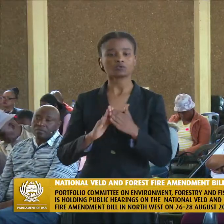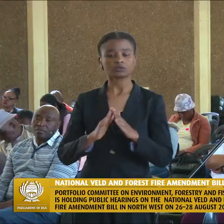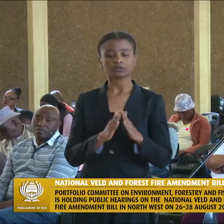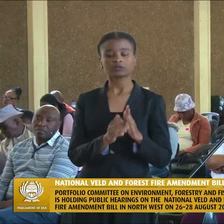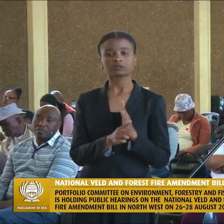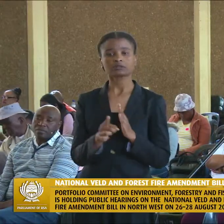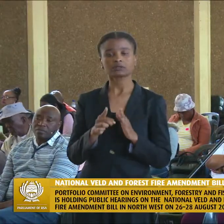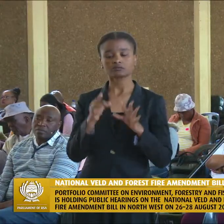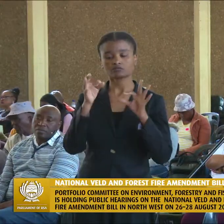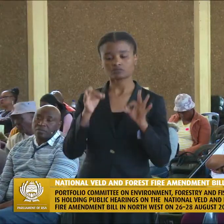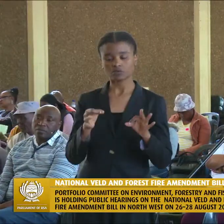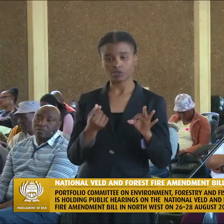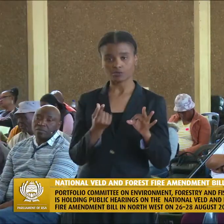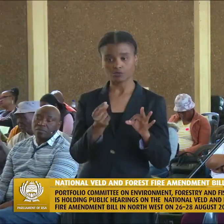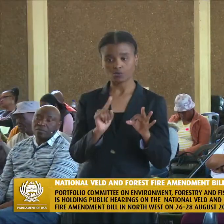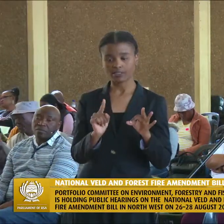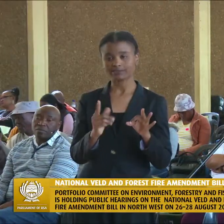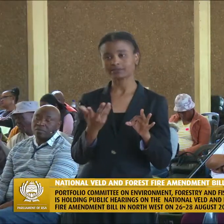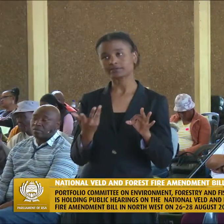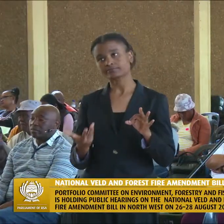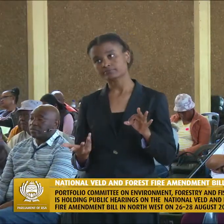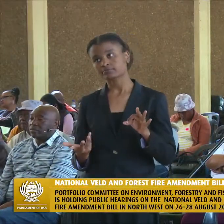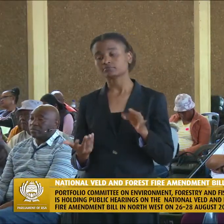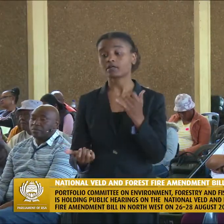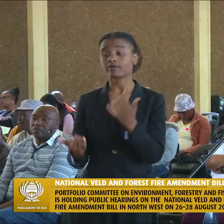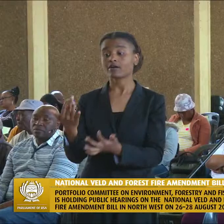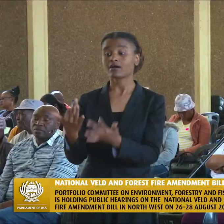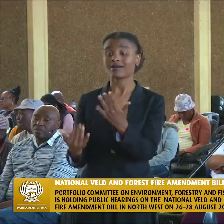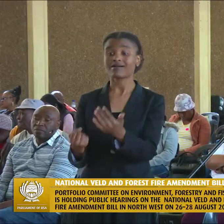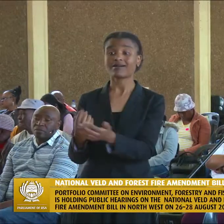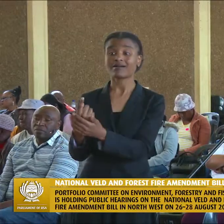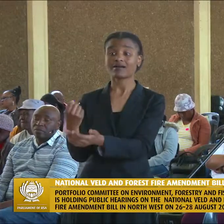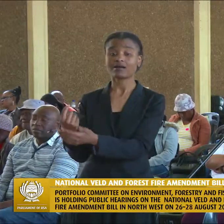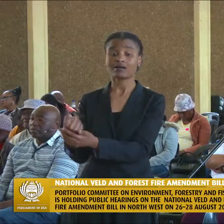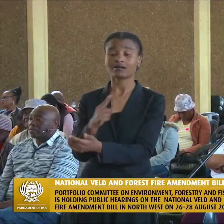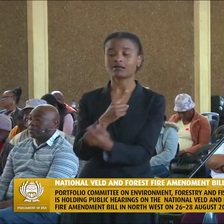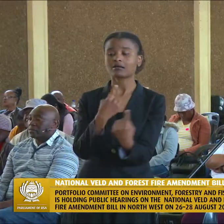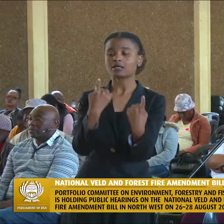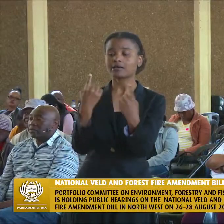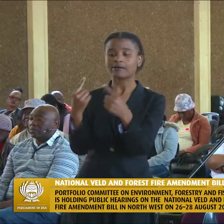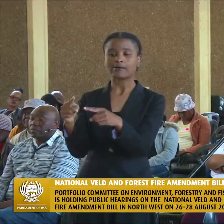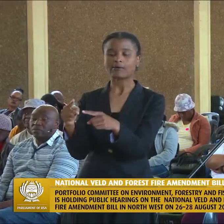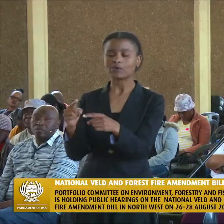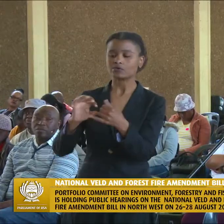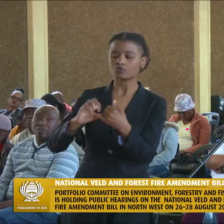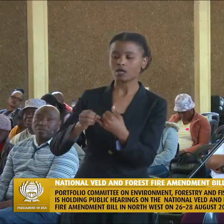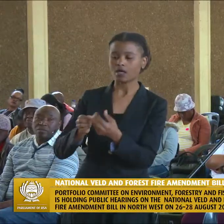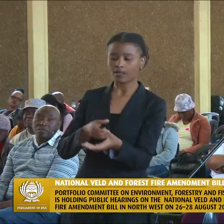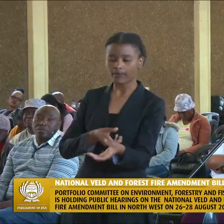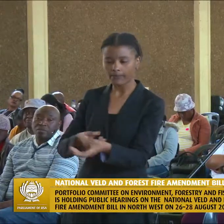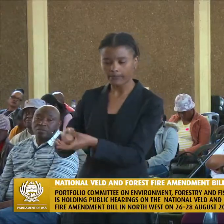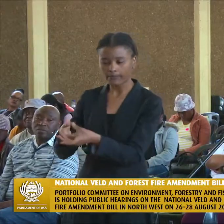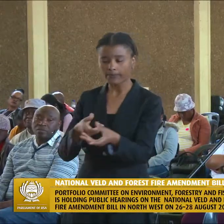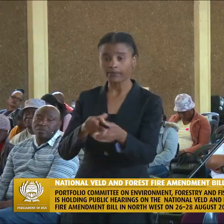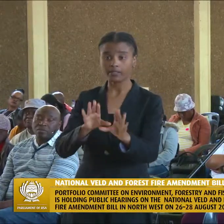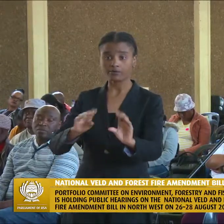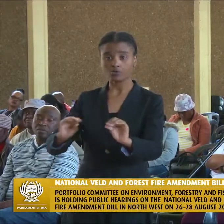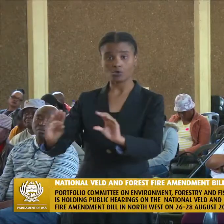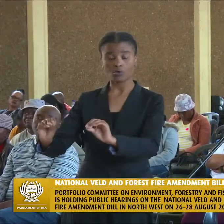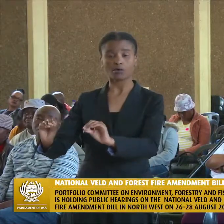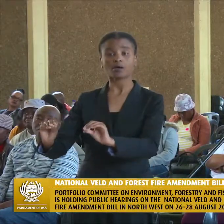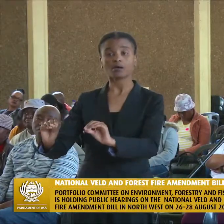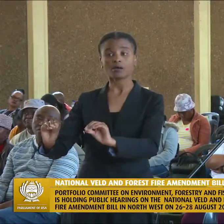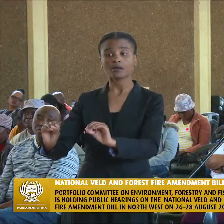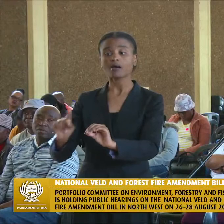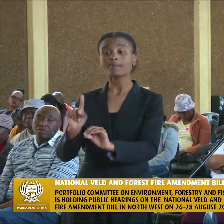where the community had to go to try to fight the fire wailing community wheeler